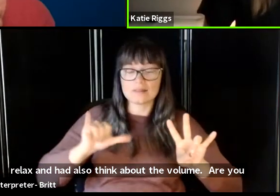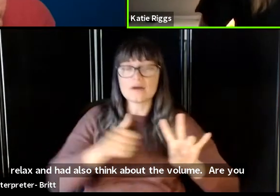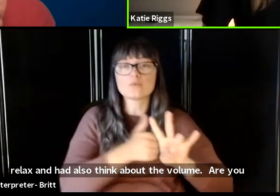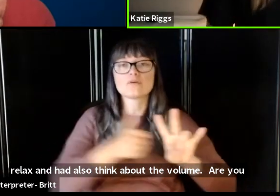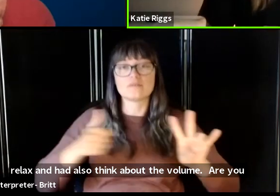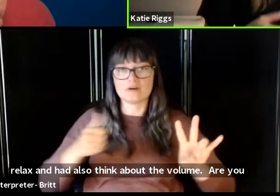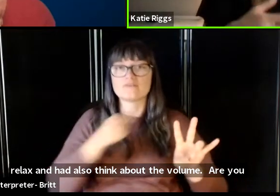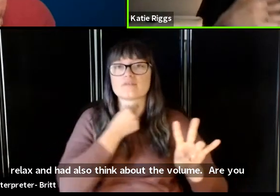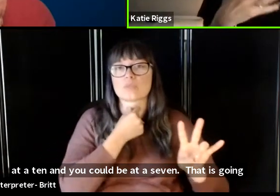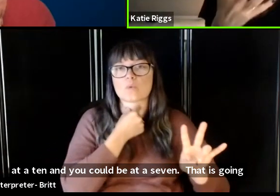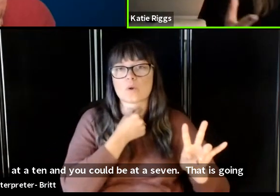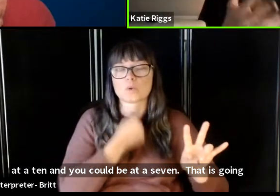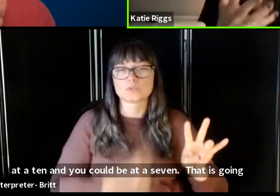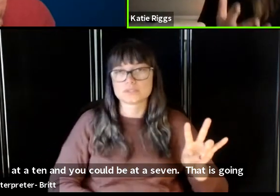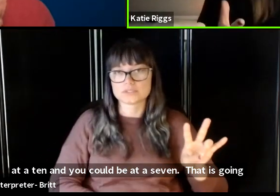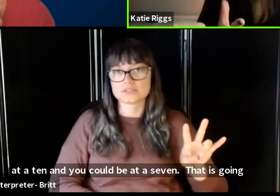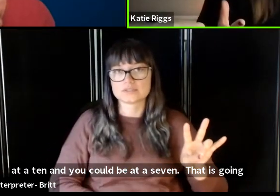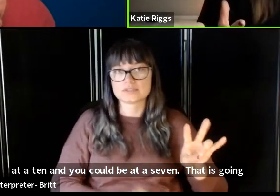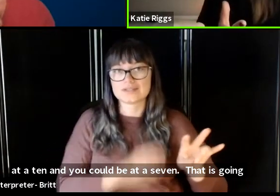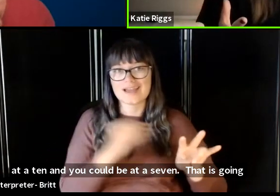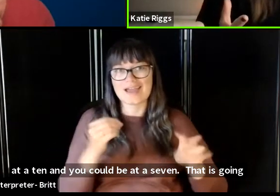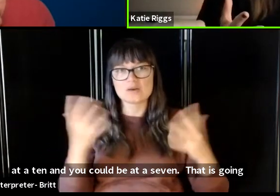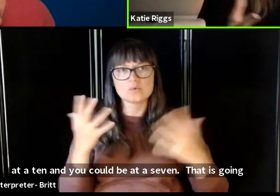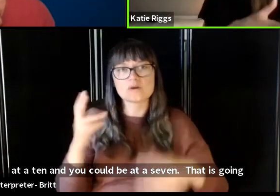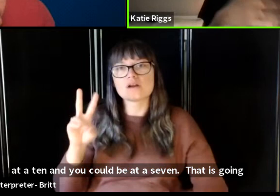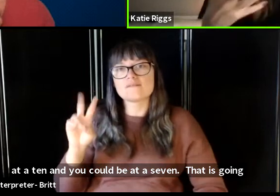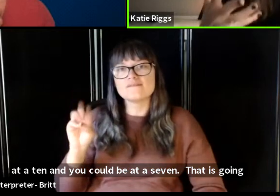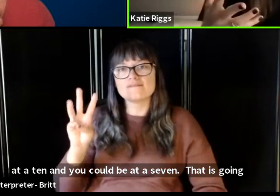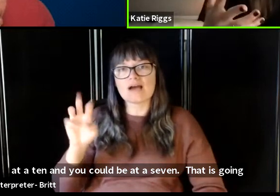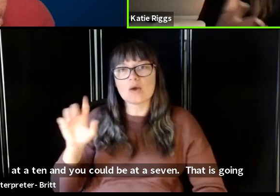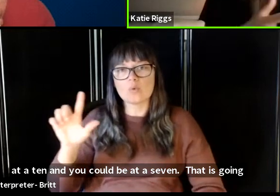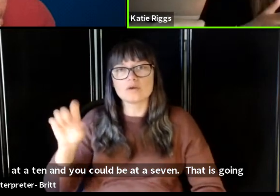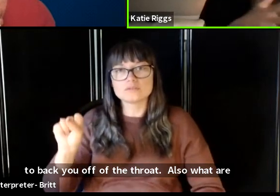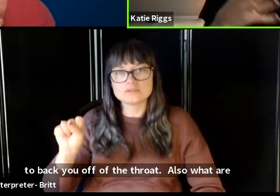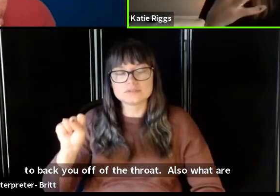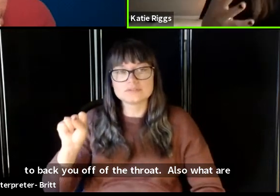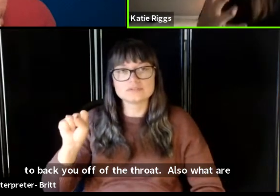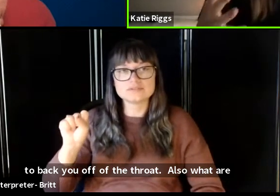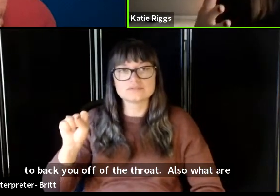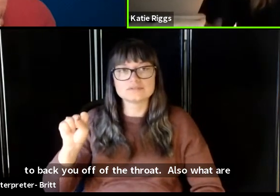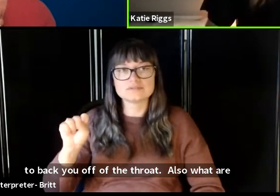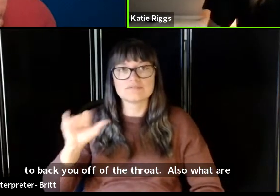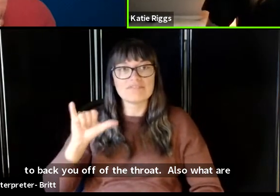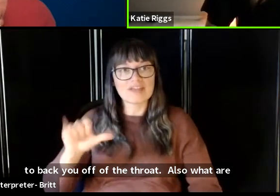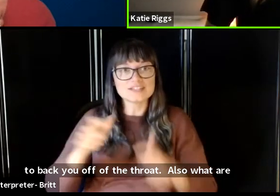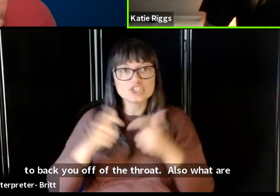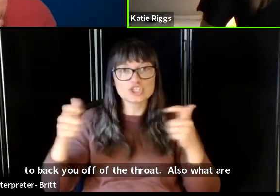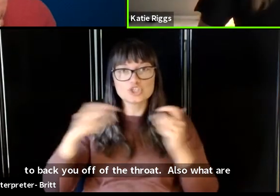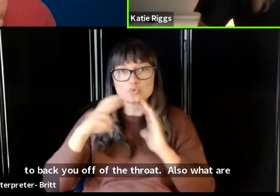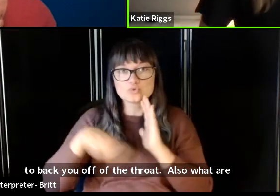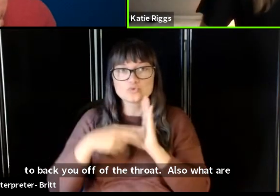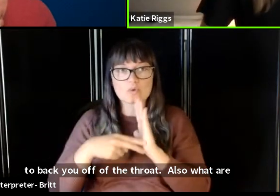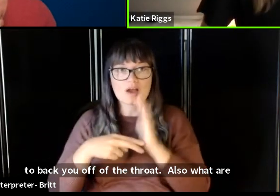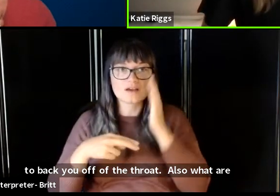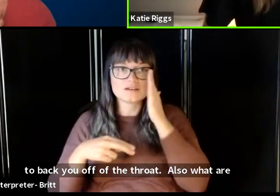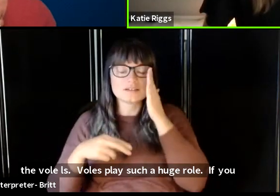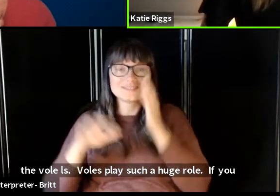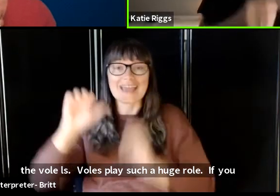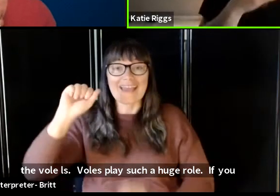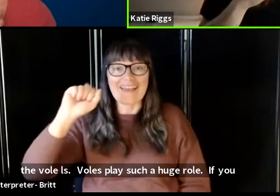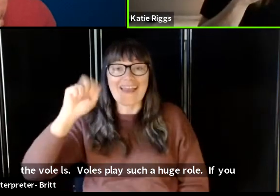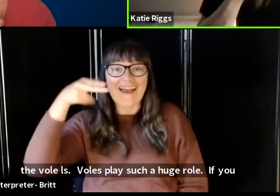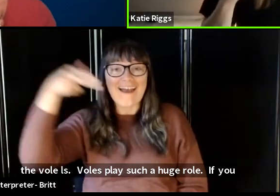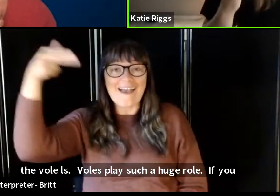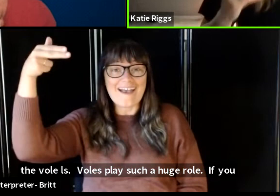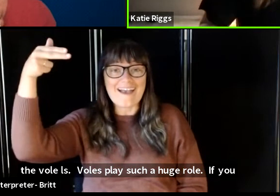throat. Also, what are the vowels? The vowels play such a huge role. If you're like,